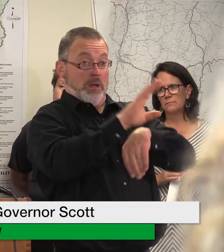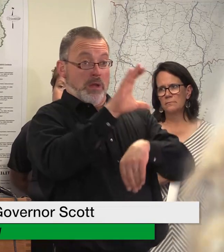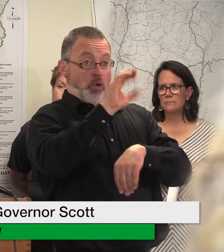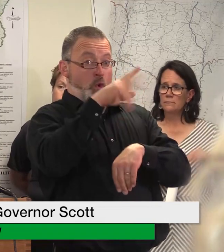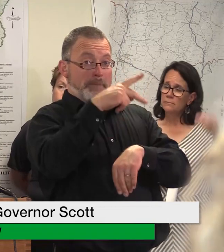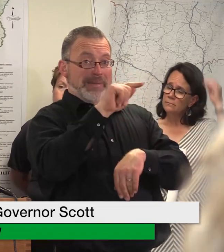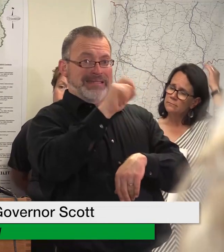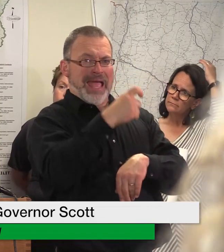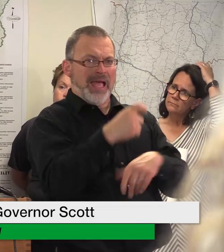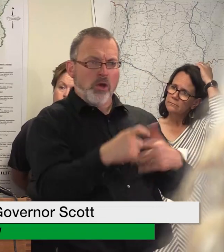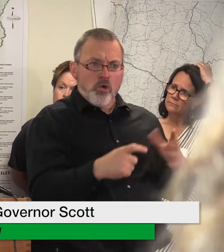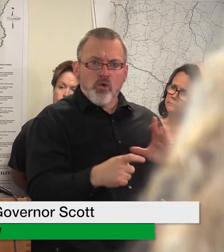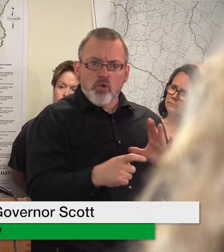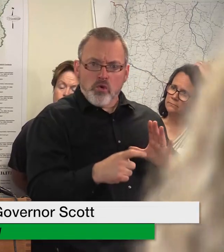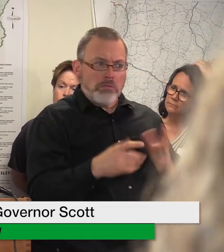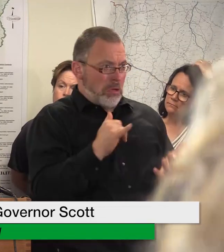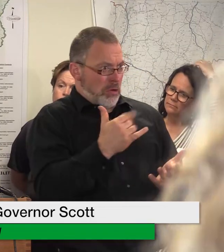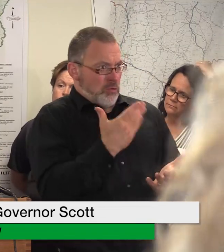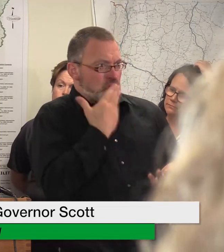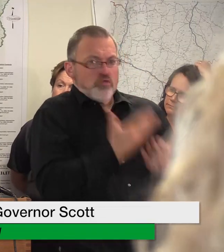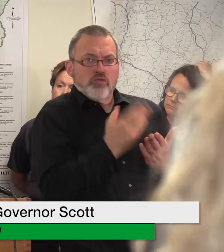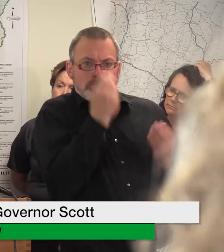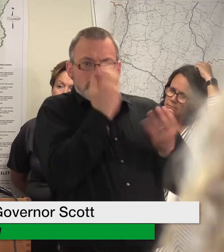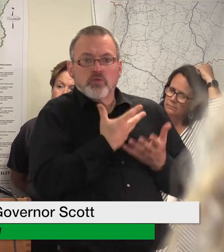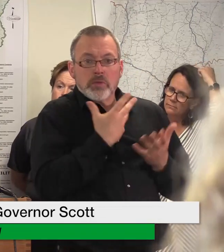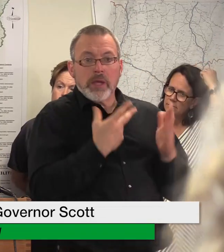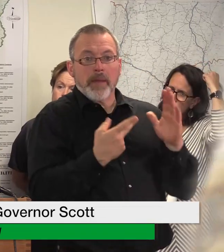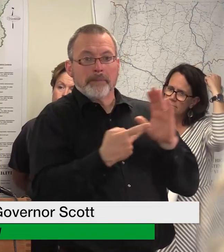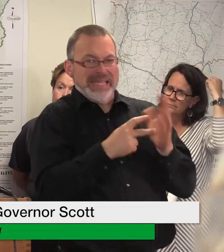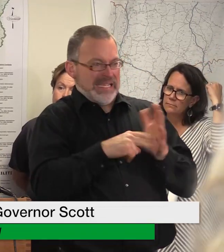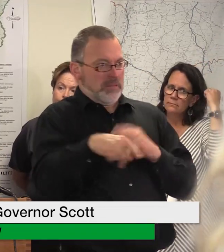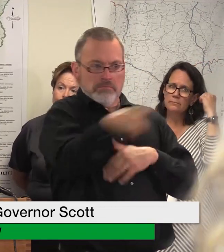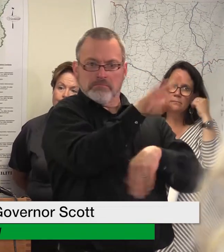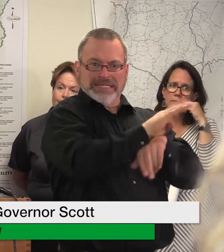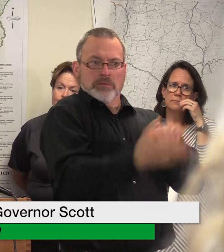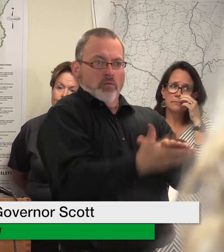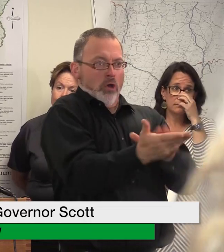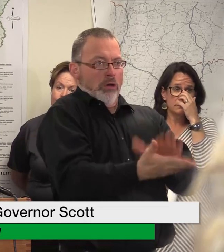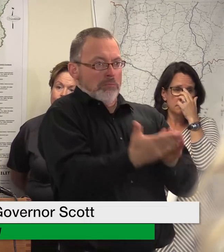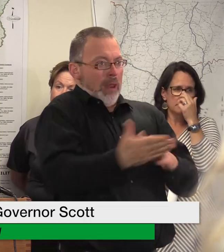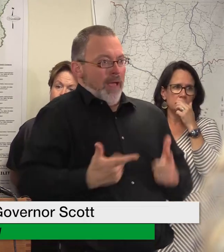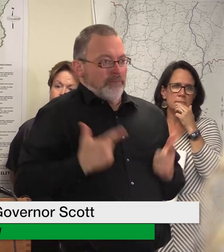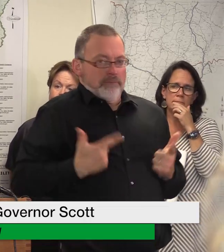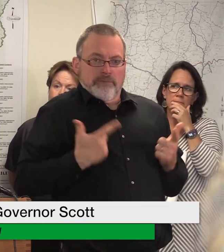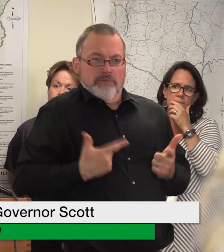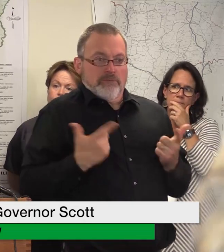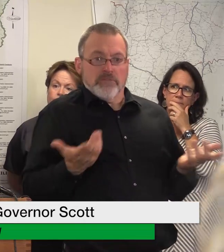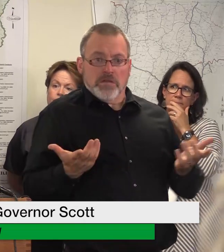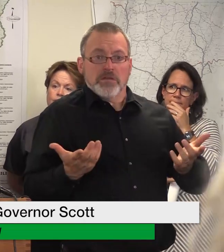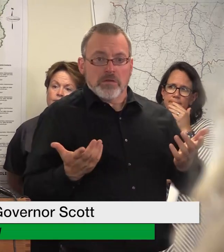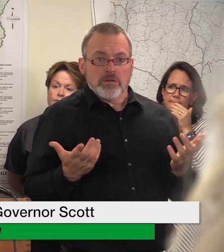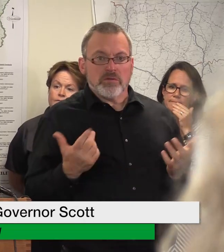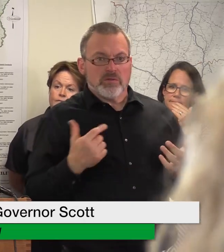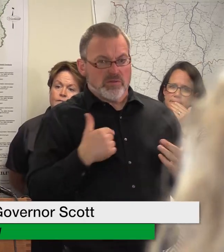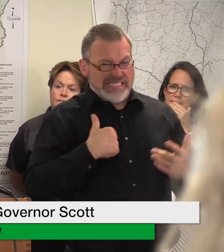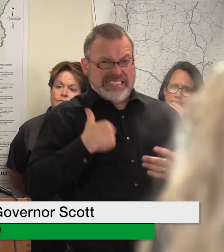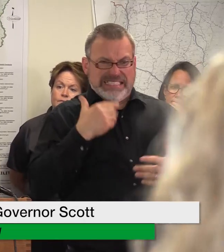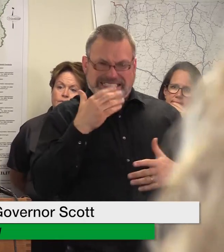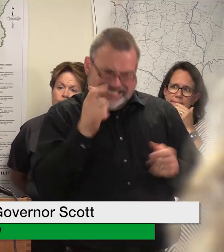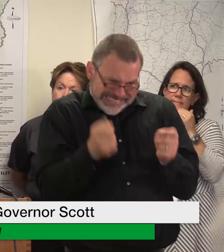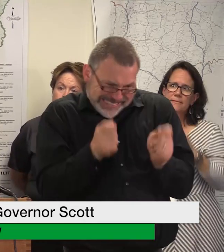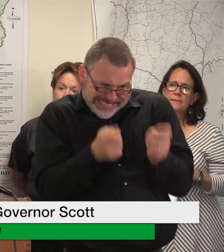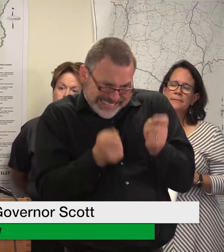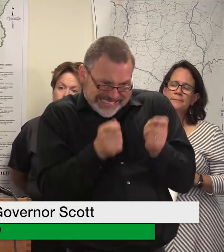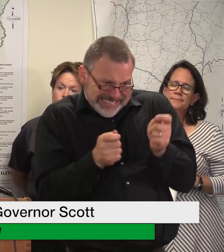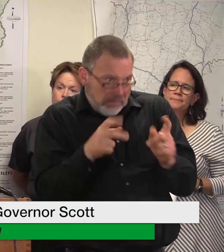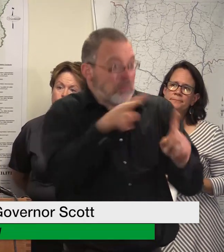news. That means that businesses are doing well at this point in time. We've worked fairly hard on that, making sure